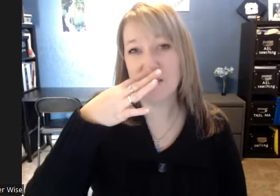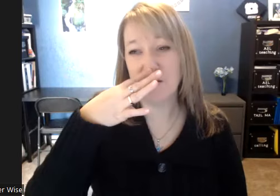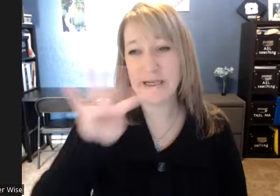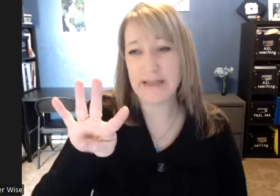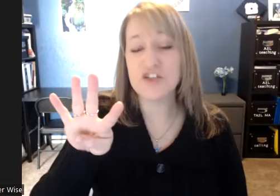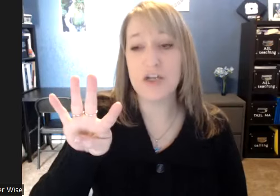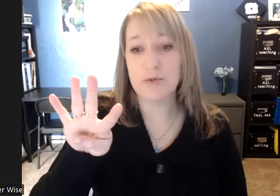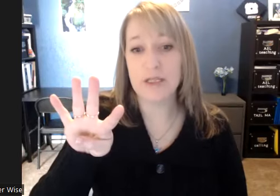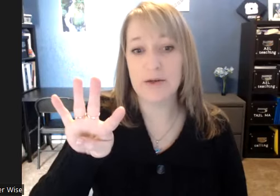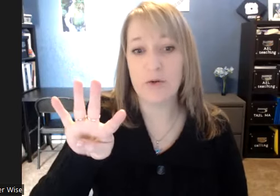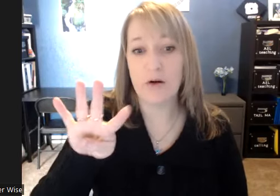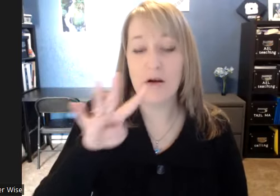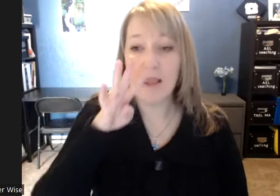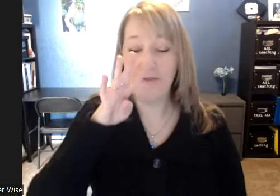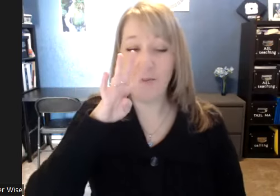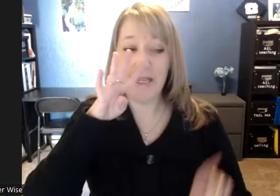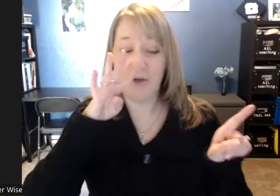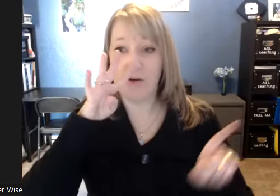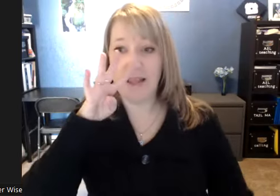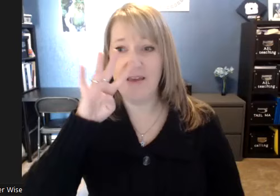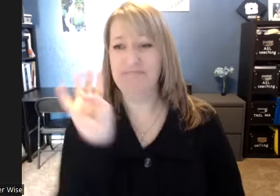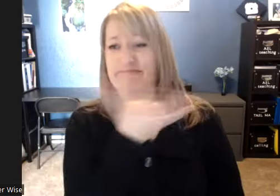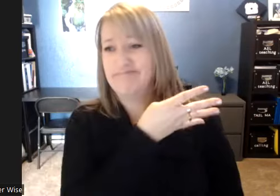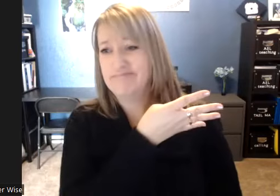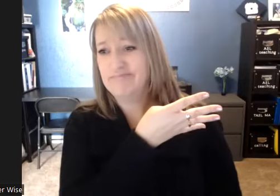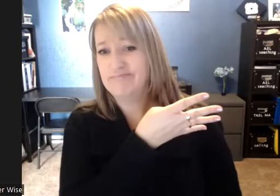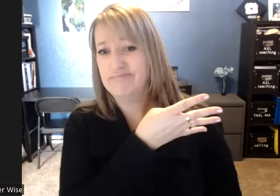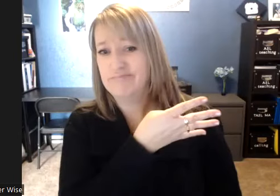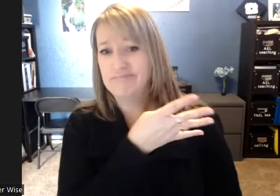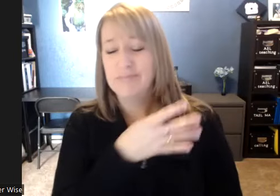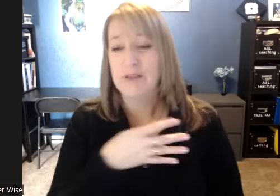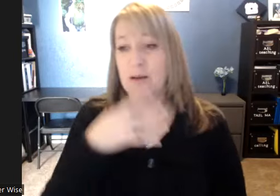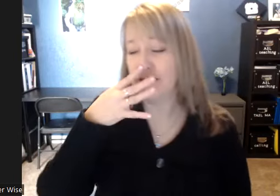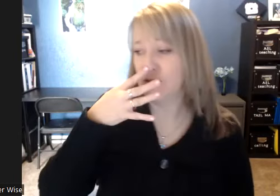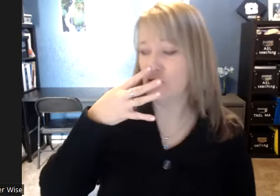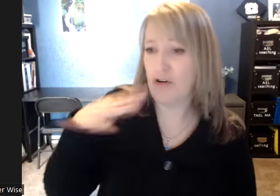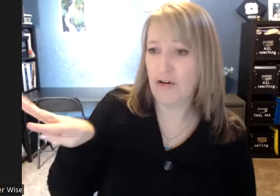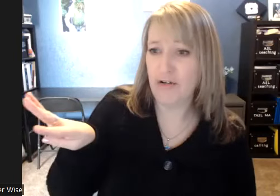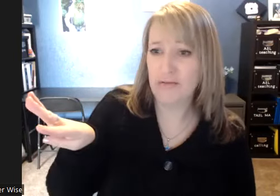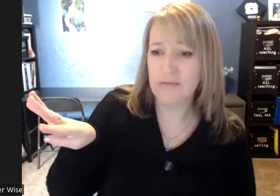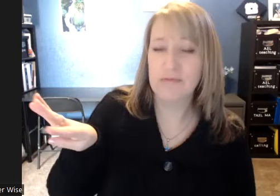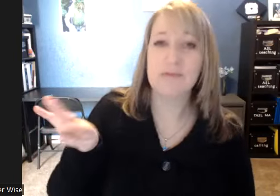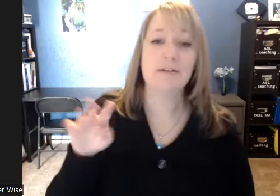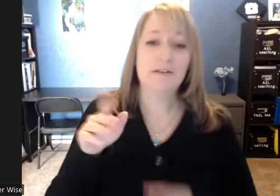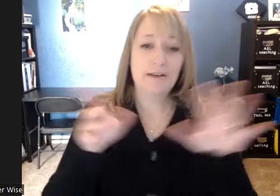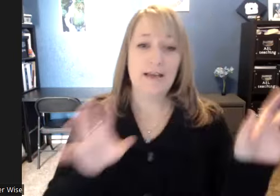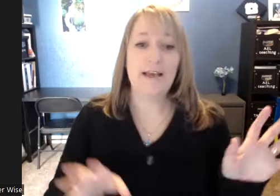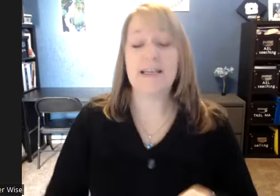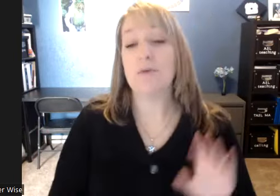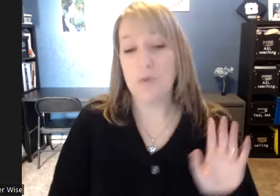So that's general ignore. If I'm going to ignore him, I'm going to ignore her. And again, we'll watch